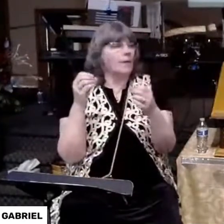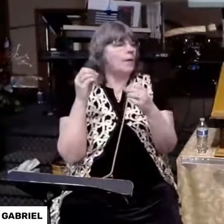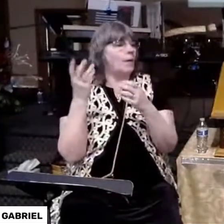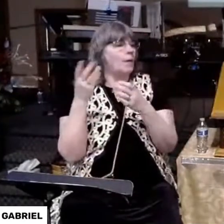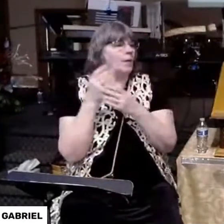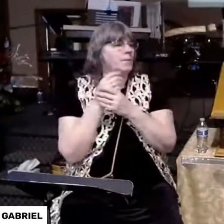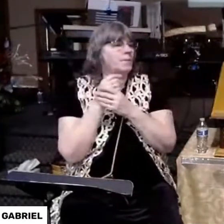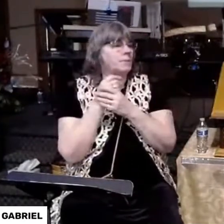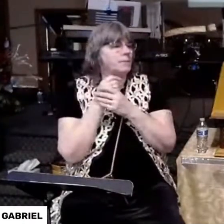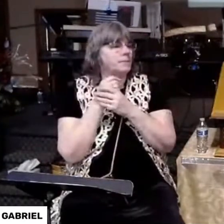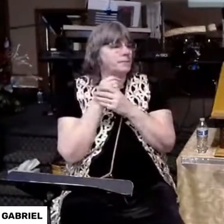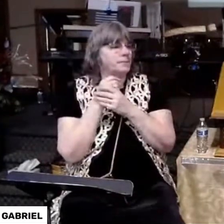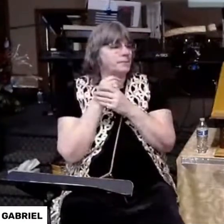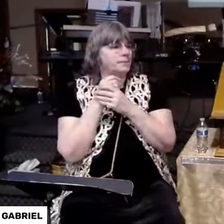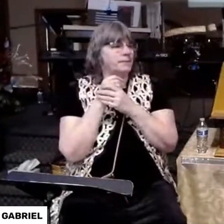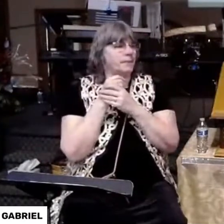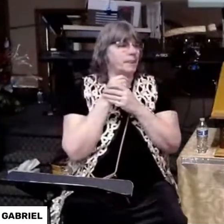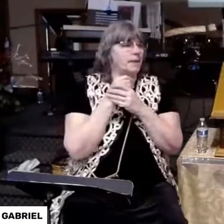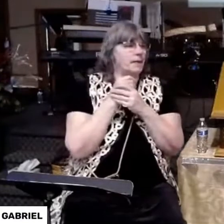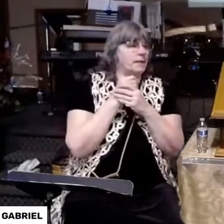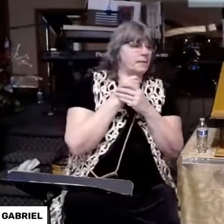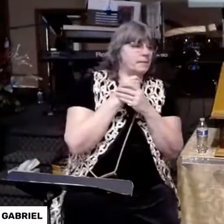ourselves, right?